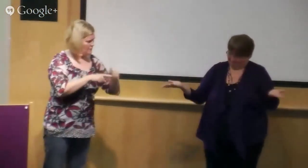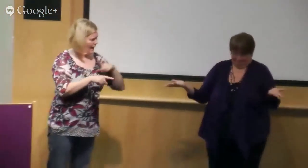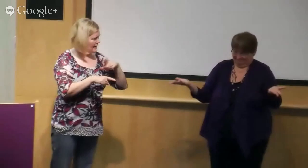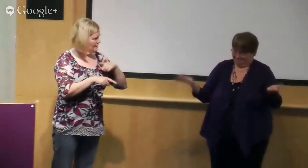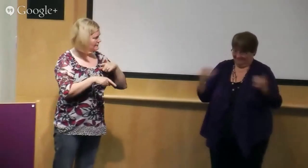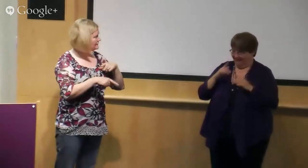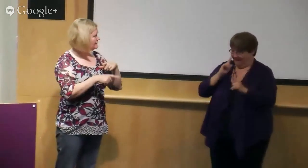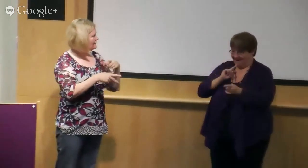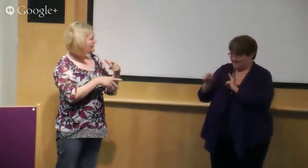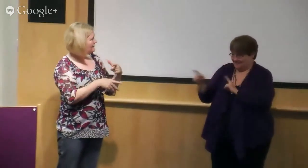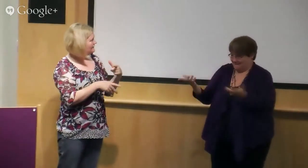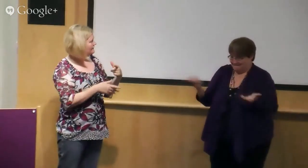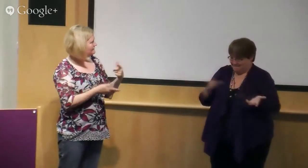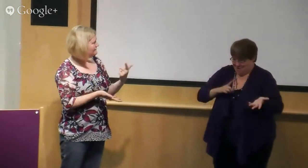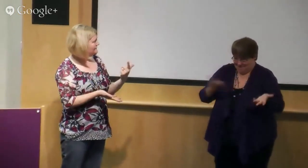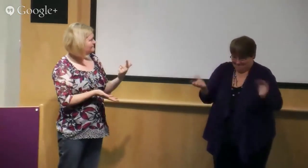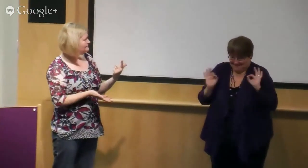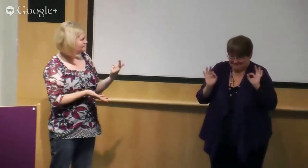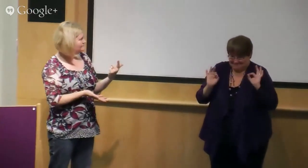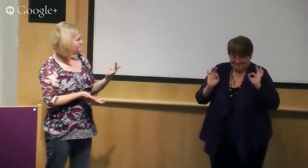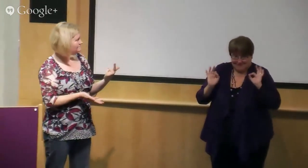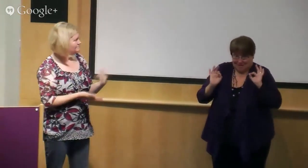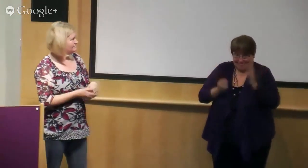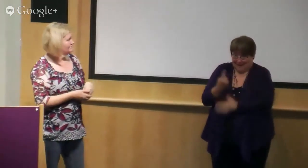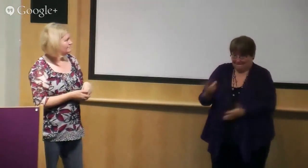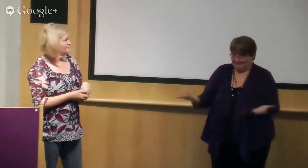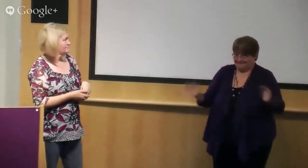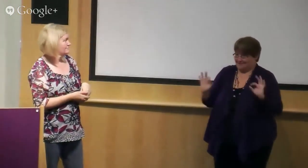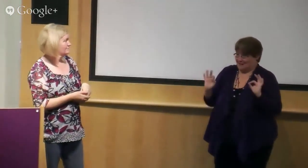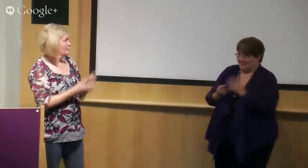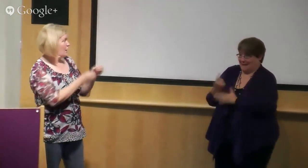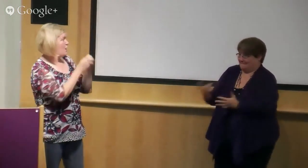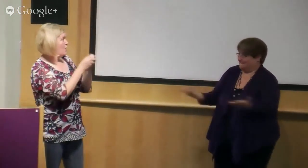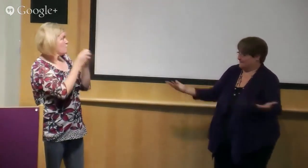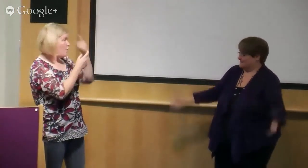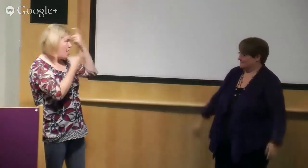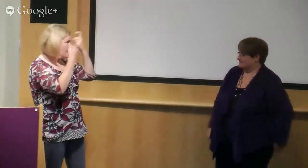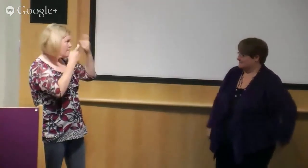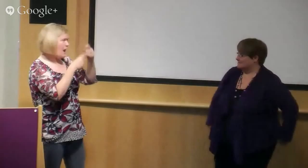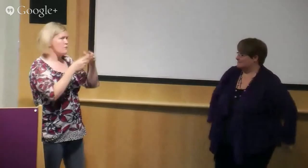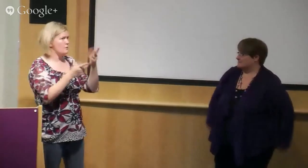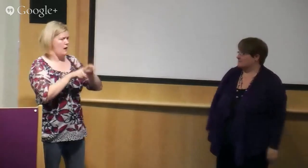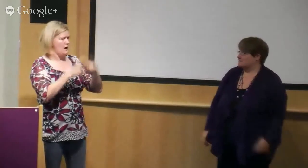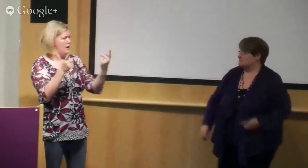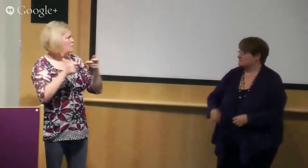I don't understand why they weren't fined, because if they were here, they would have been. Yeah, definitely a fine didn't happen.